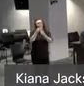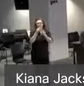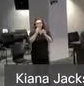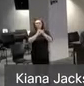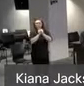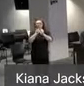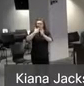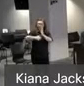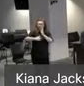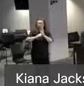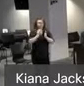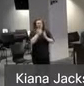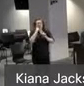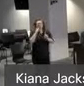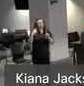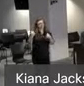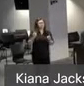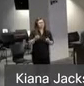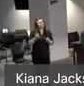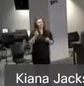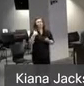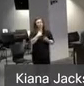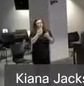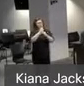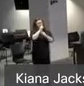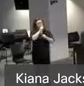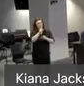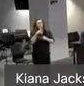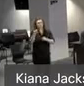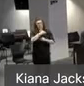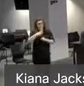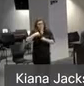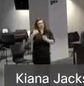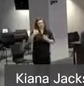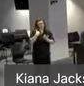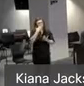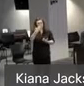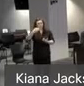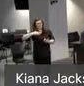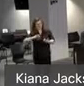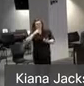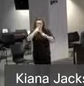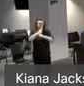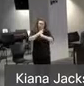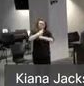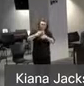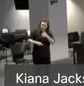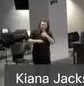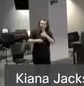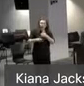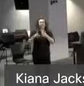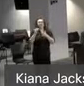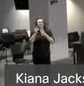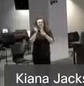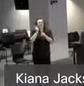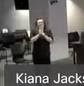past several years has been to ensure members have competitive benefits at an affordable price and to maintain the continuity and